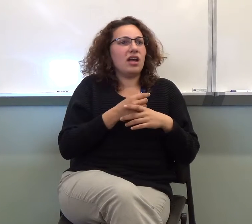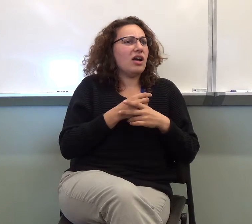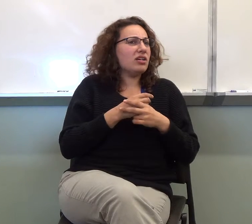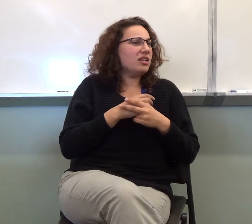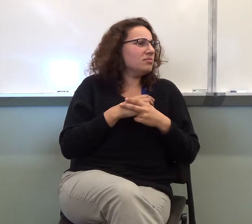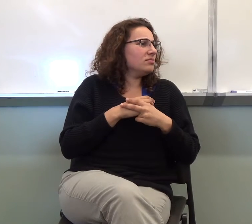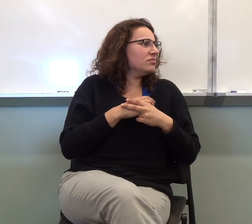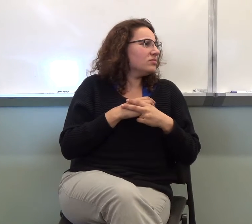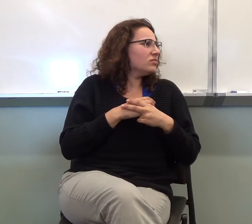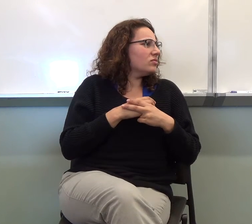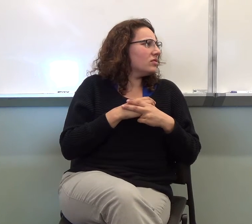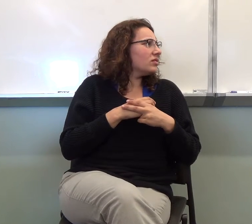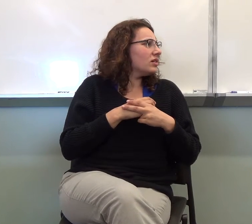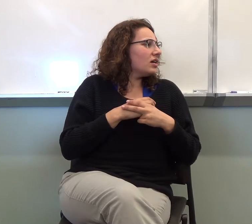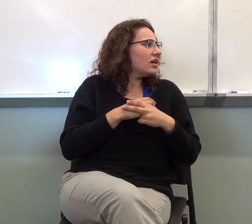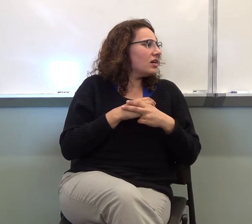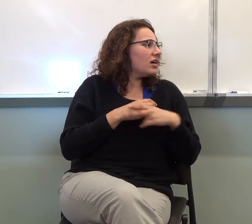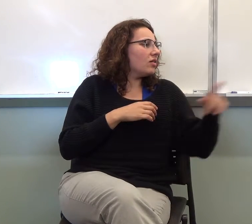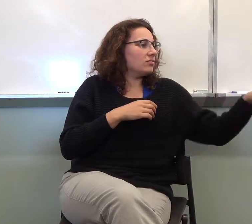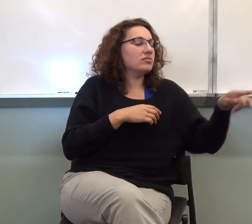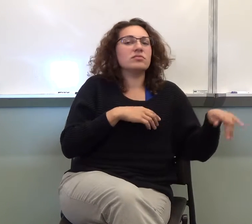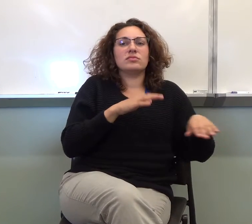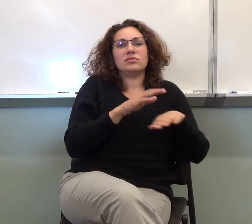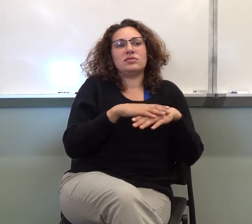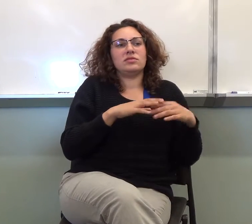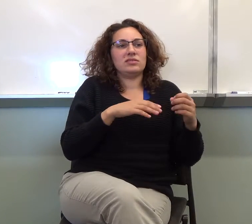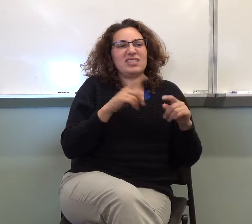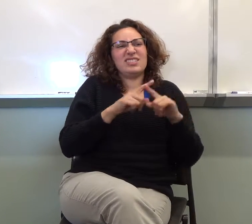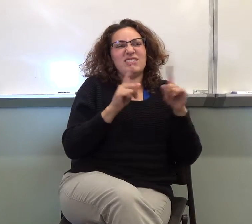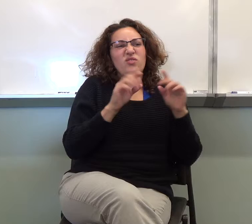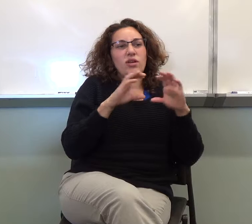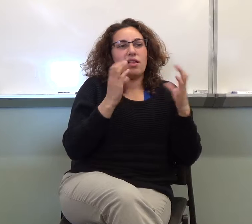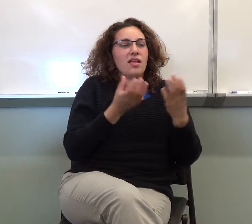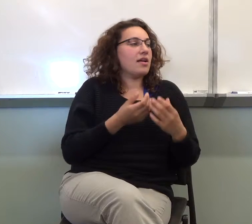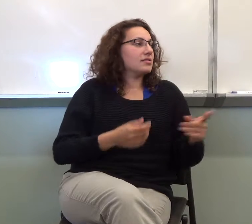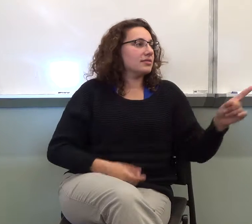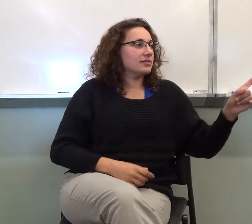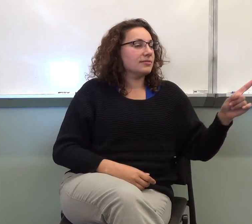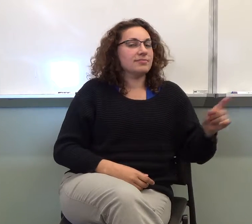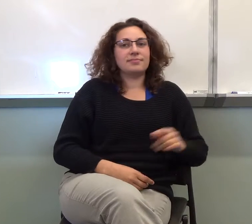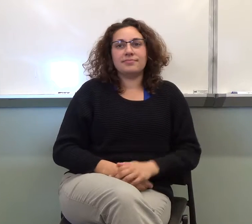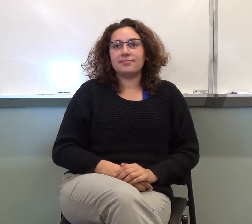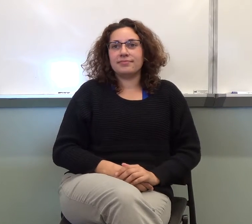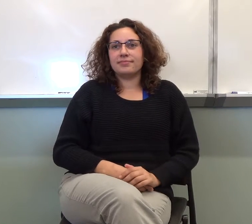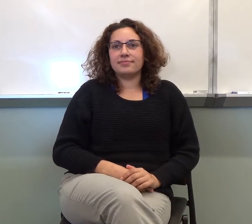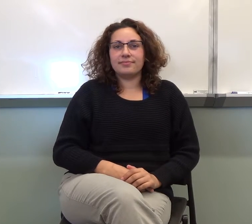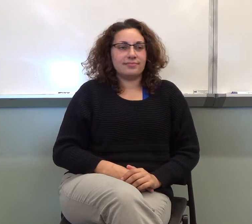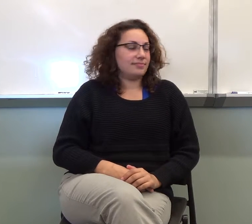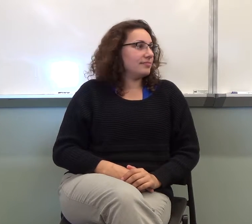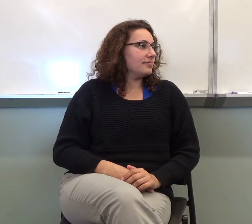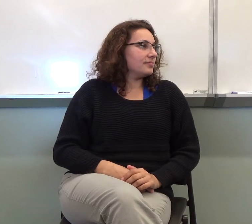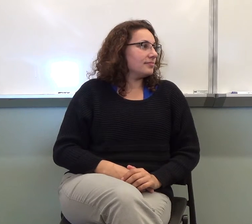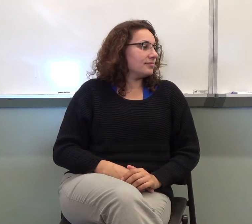How in there. come with this? It's also online. It's Oh, for a here we different go. class. Here it is. Here it is, yes, okay.